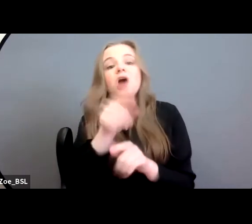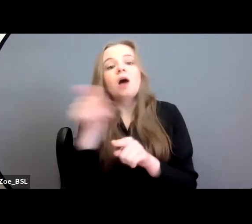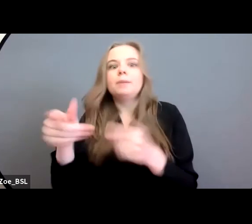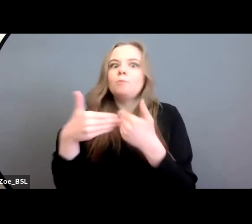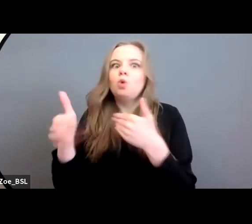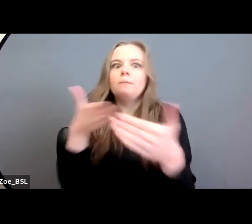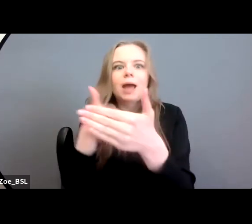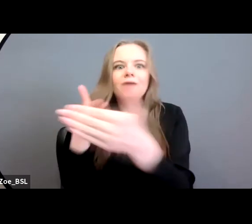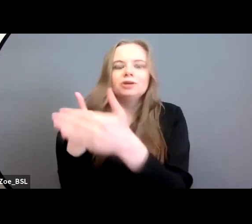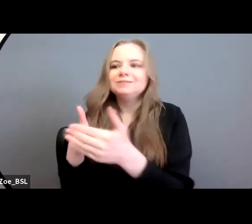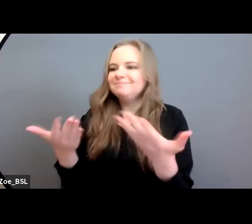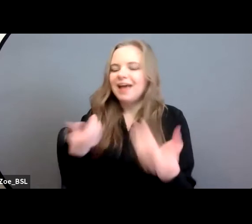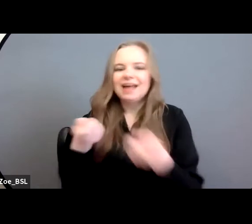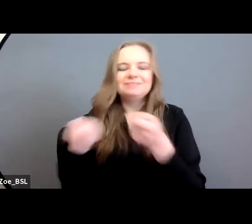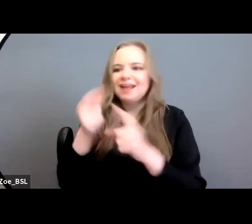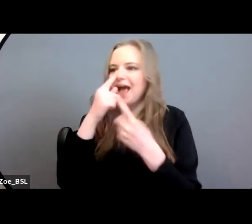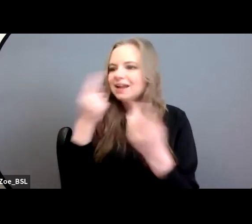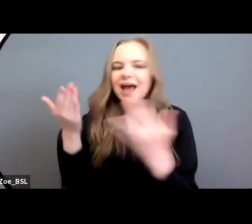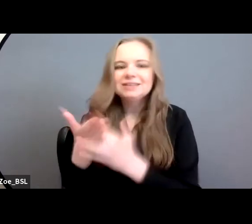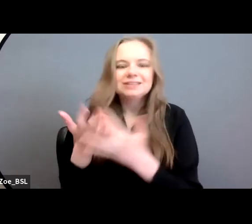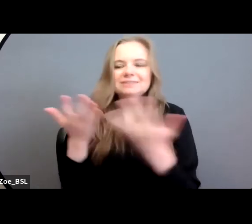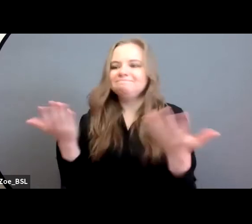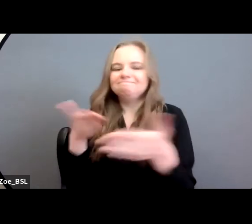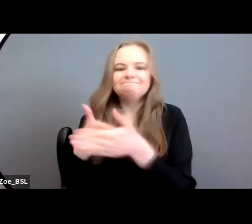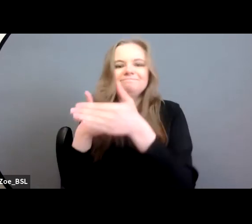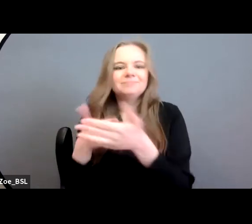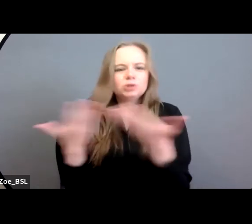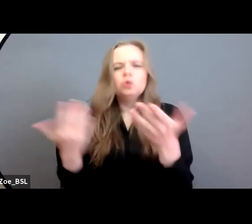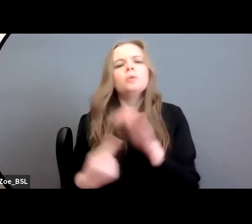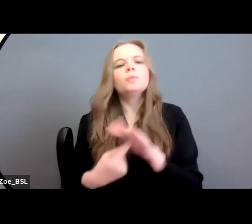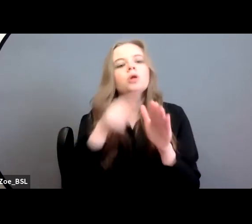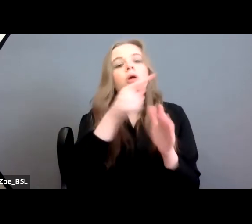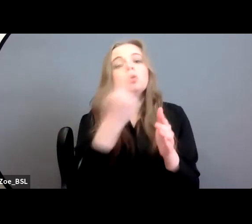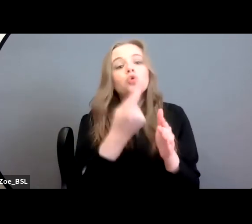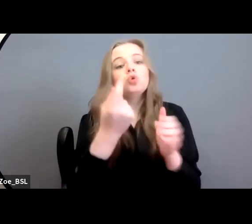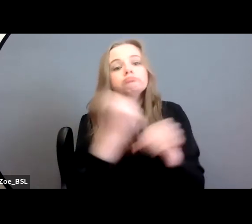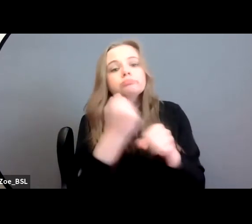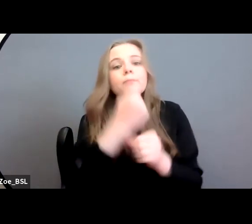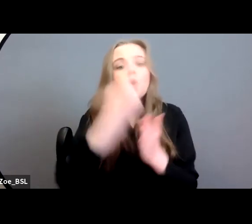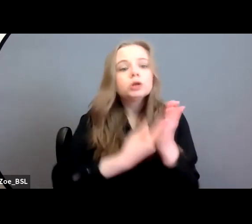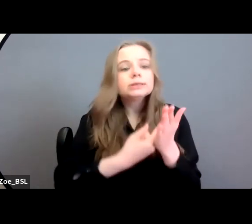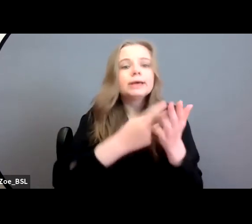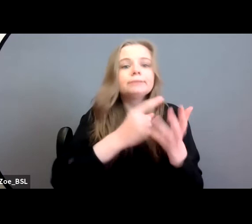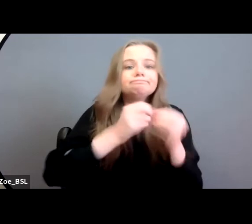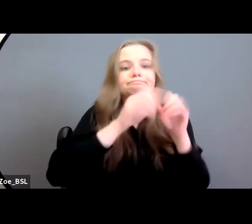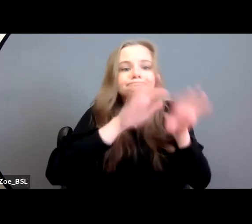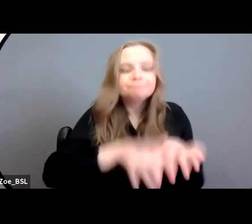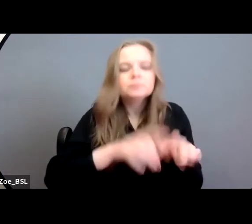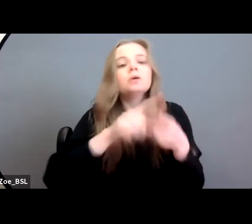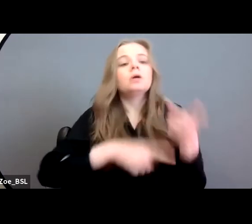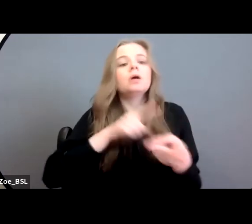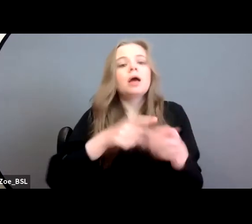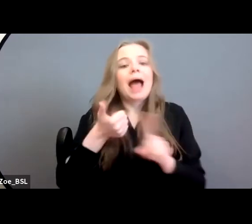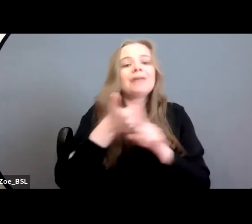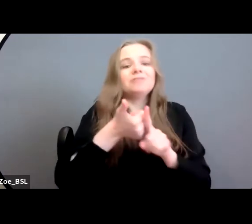the administration. And so it's important that policymakers and advocates and universities think